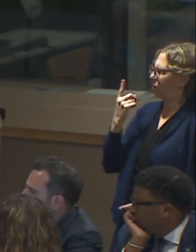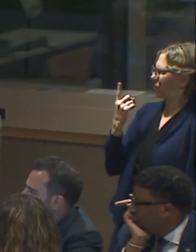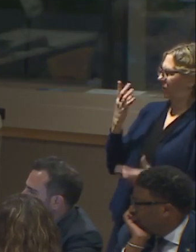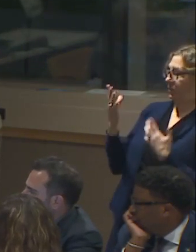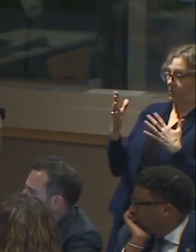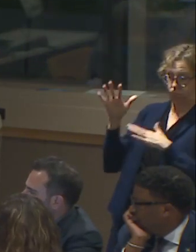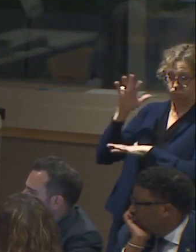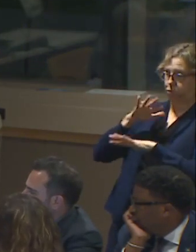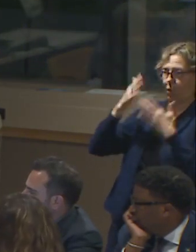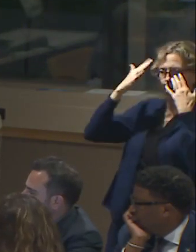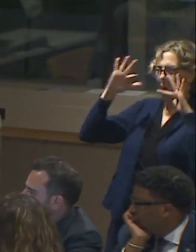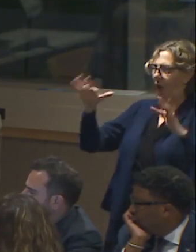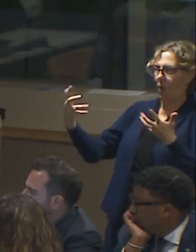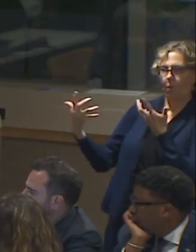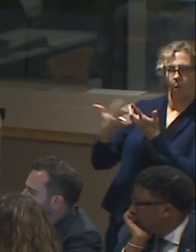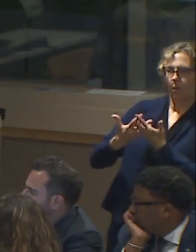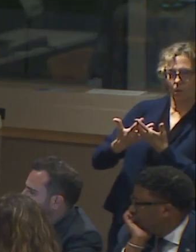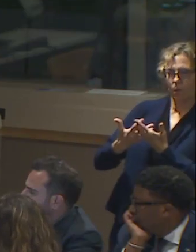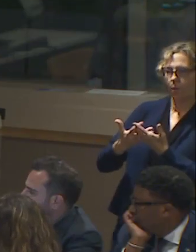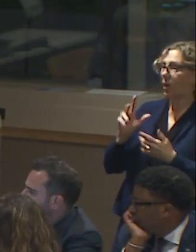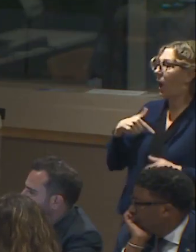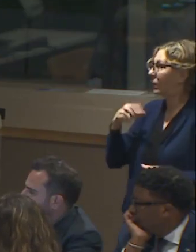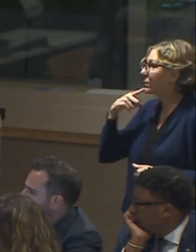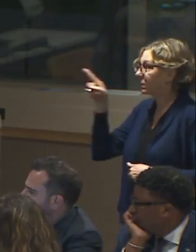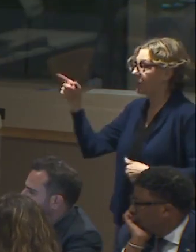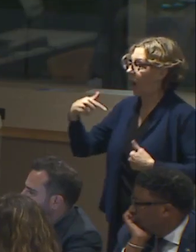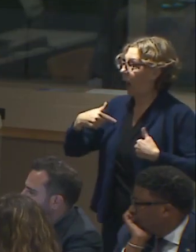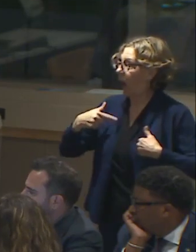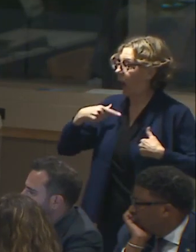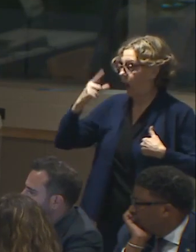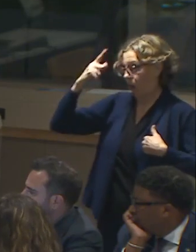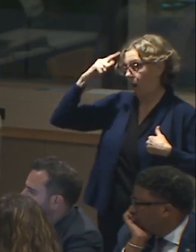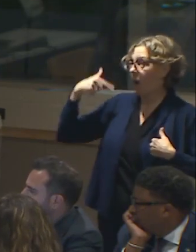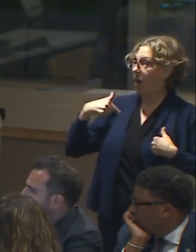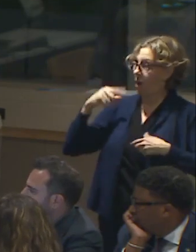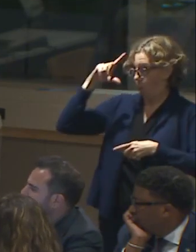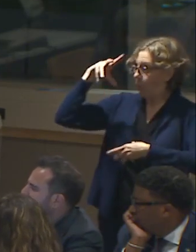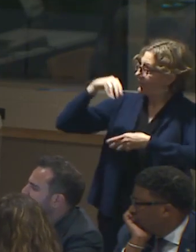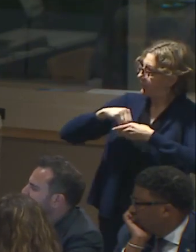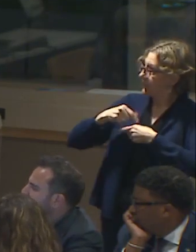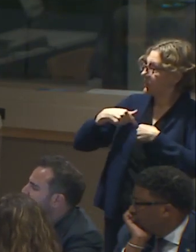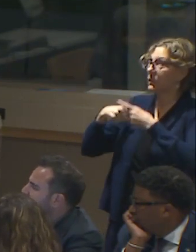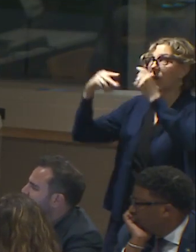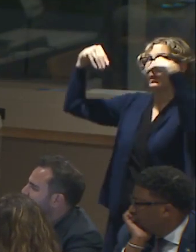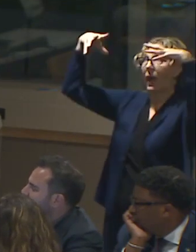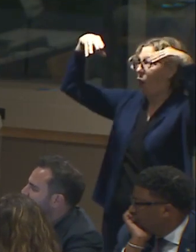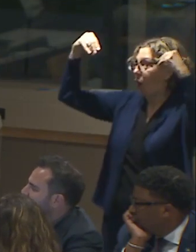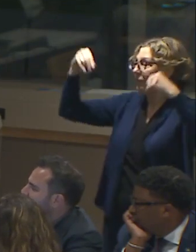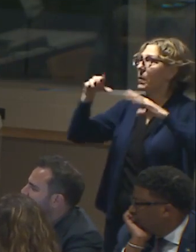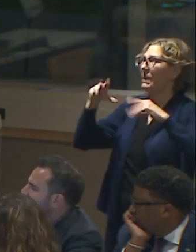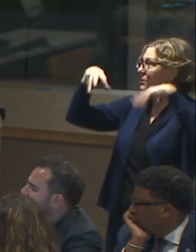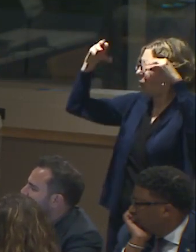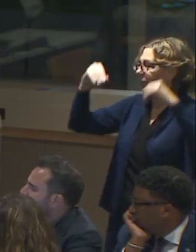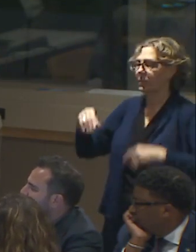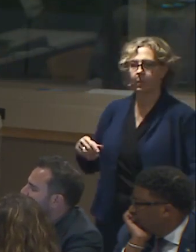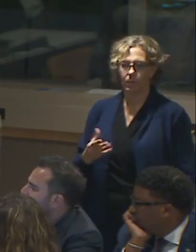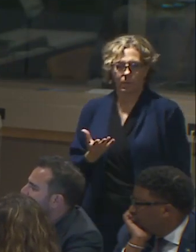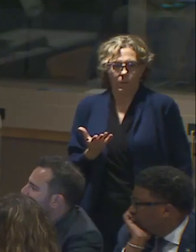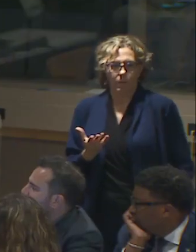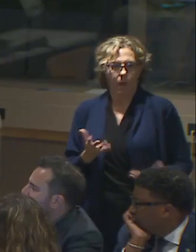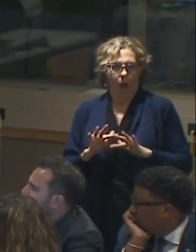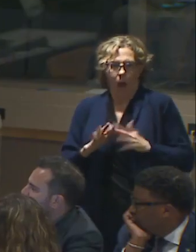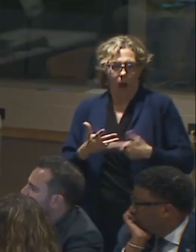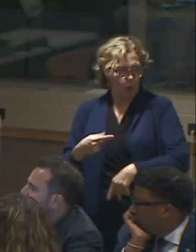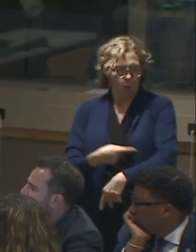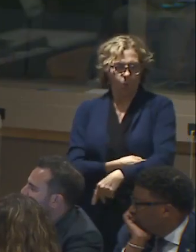well, I don't know if they've told you, but it's in my record that I'm autistic. And I said, these overhead lights have to go. And she goes, well, then I'm just not going to be able to stick